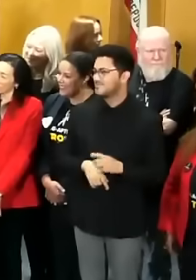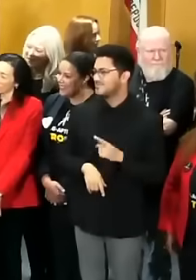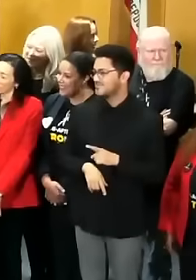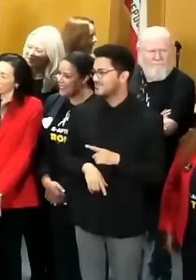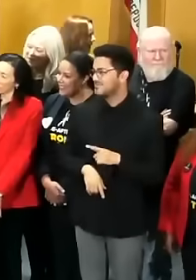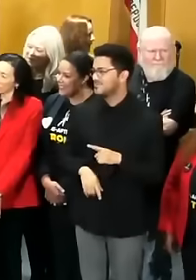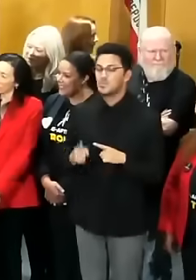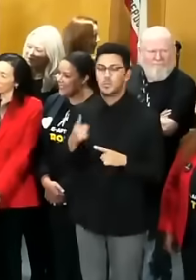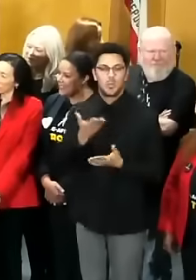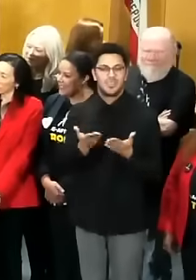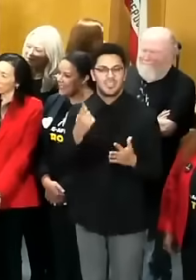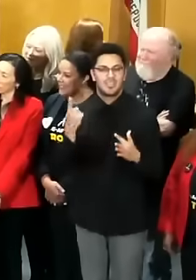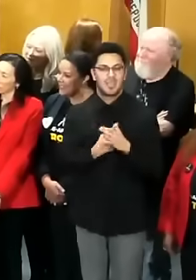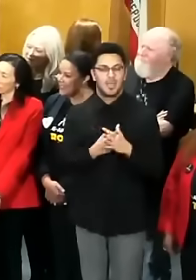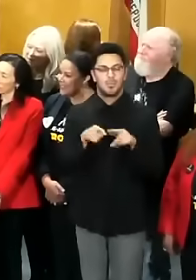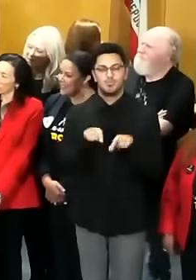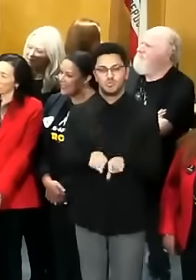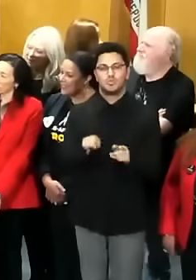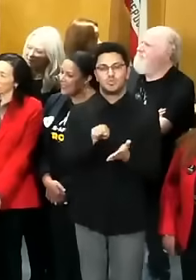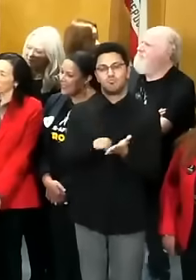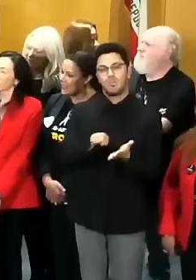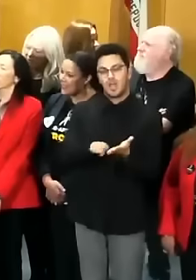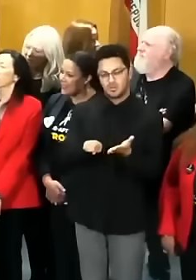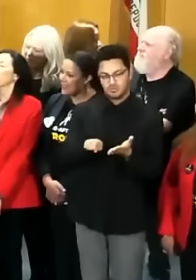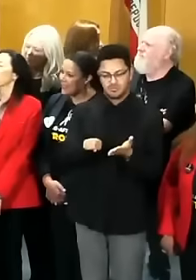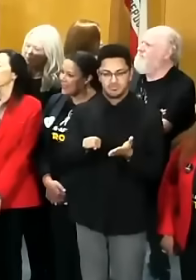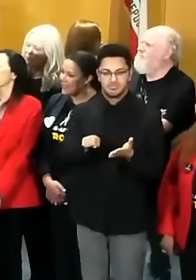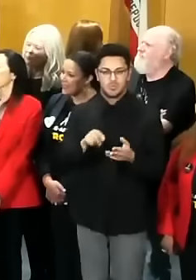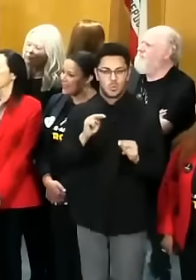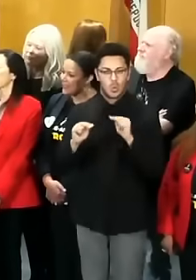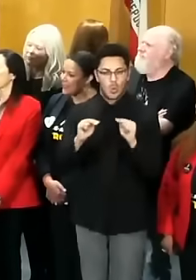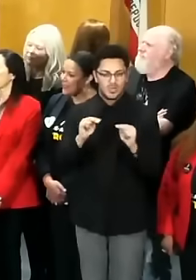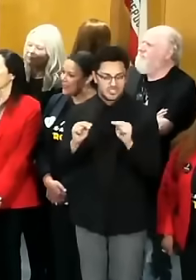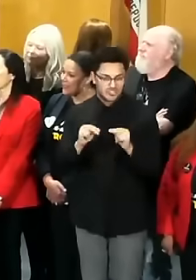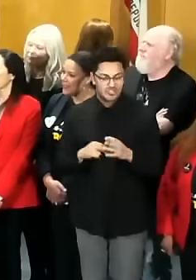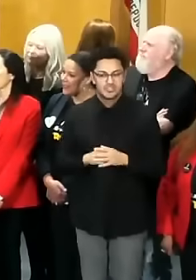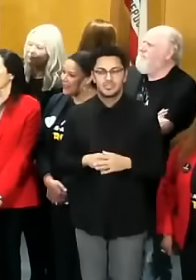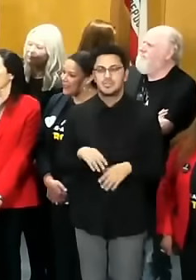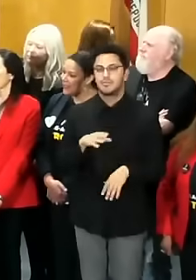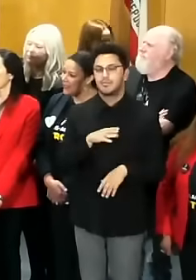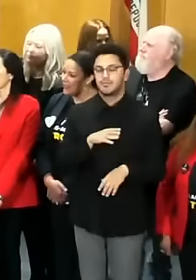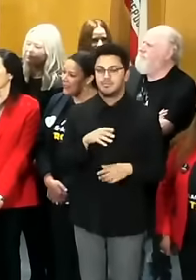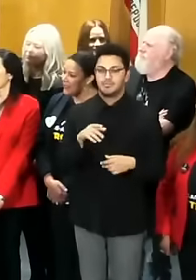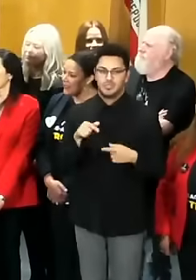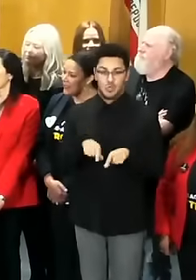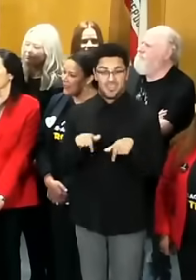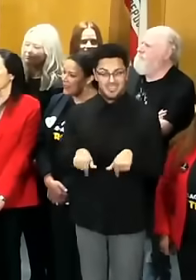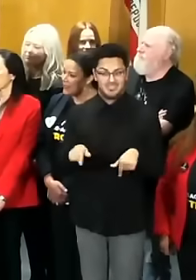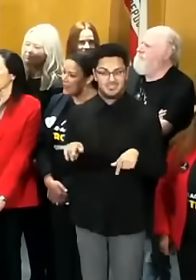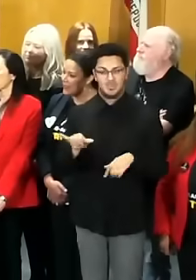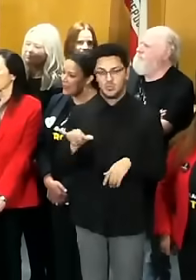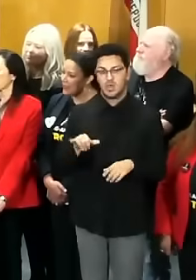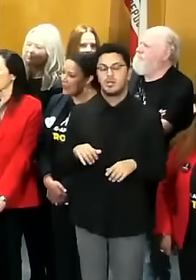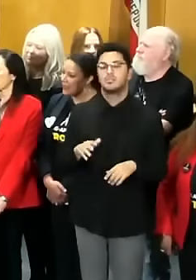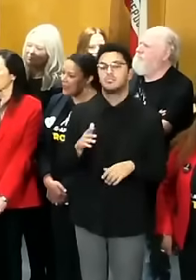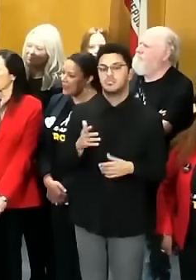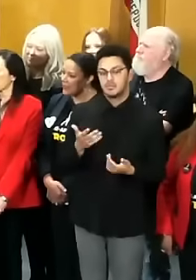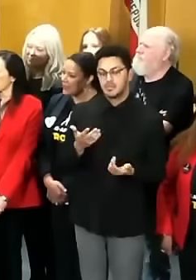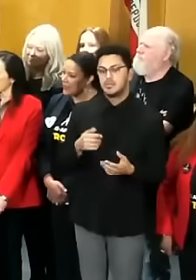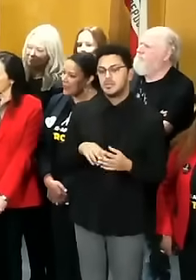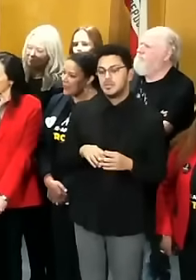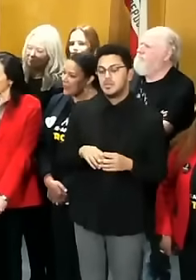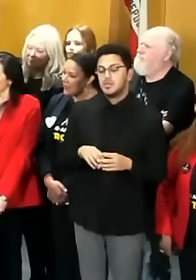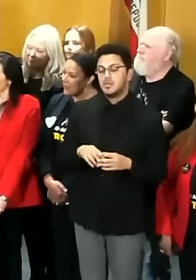One of the things that came up both during the writers' negotiations and during this as well, at least you know, scuttlebutt of